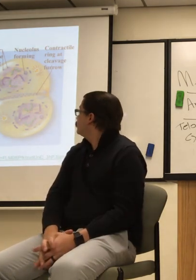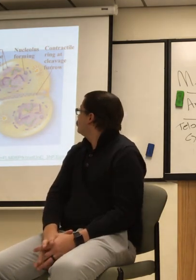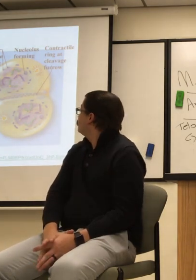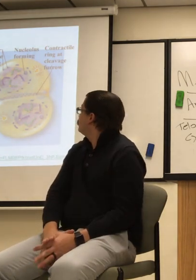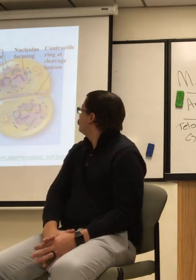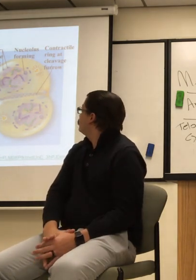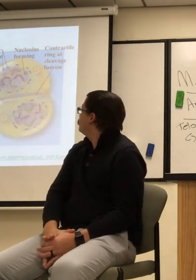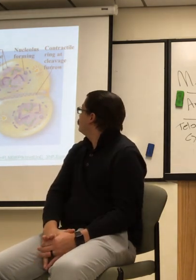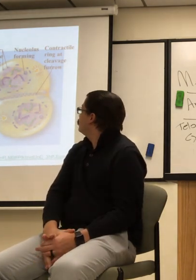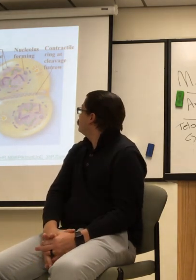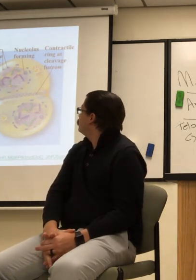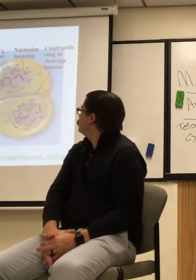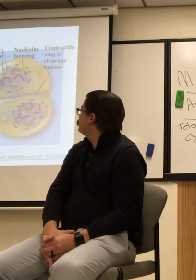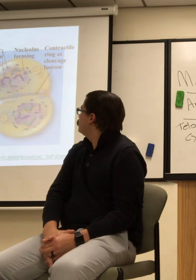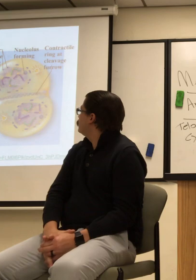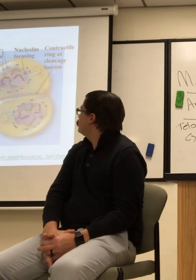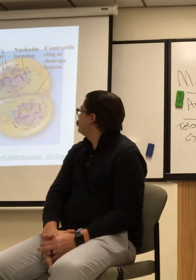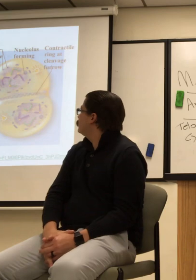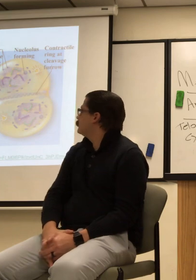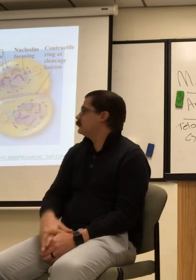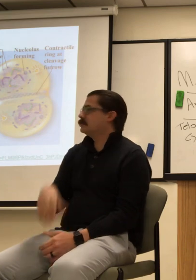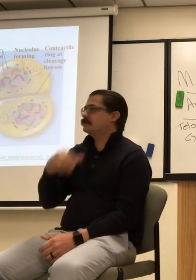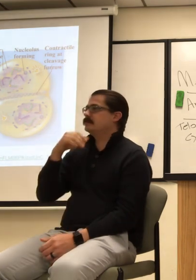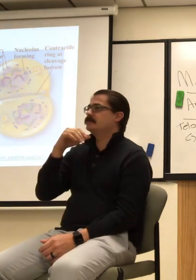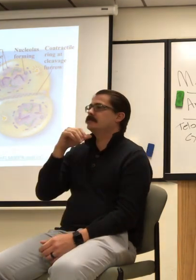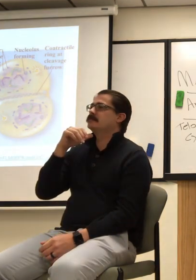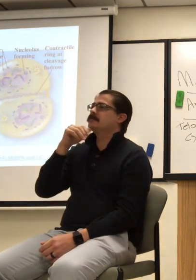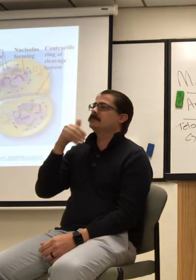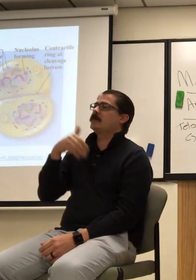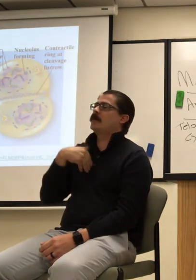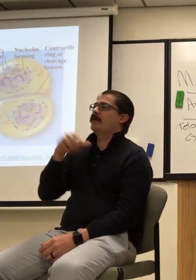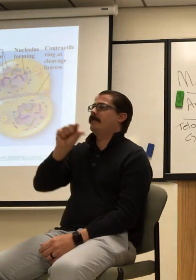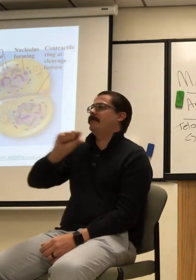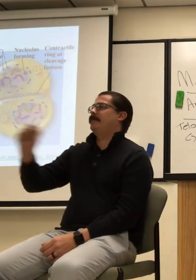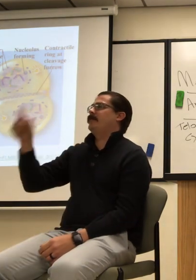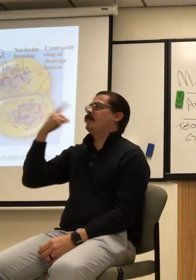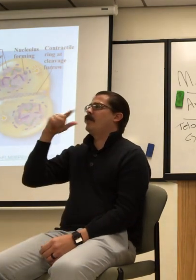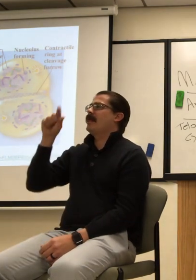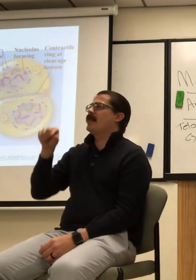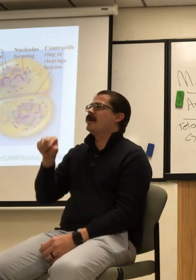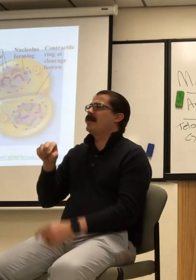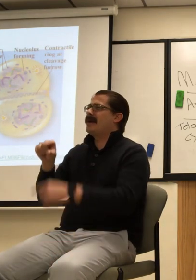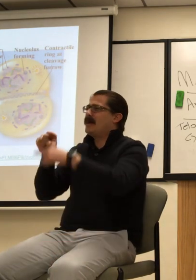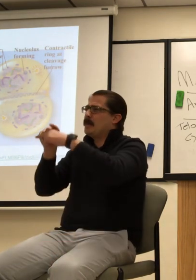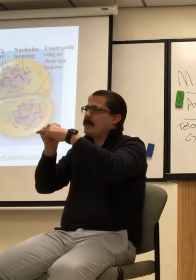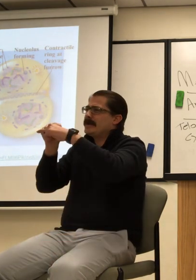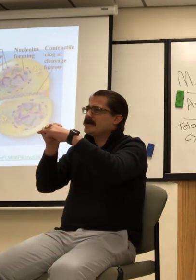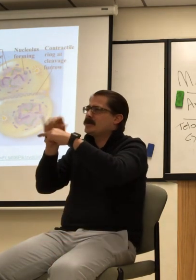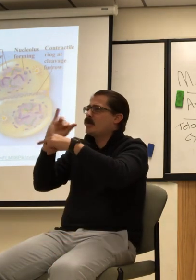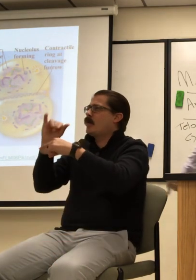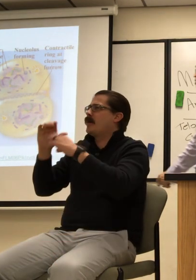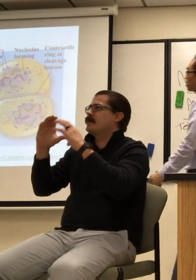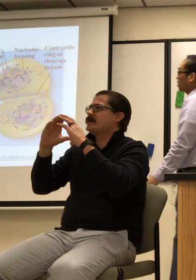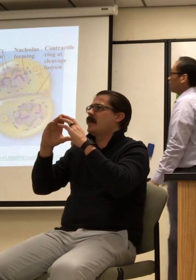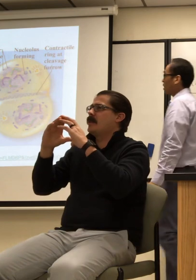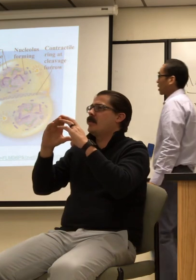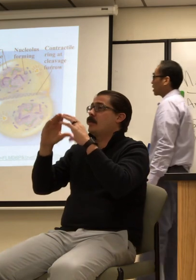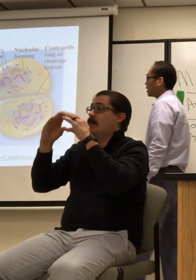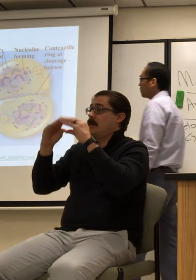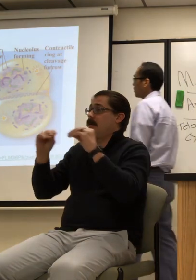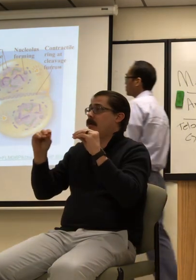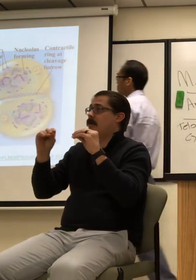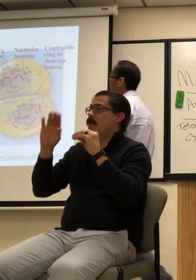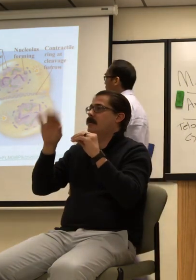And I don't really have a column for it, but that little pinch in the middle where the cell will divide is called